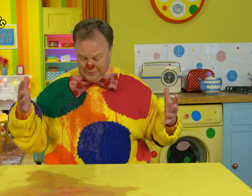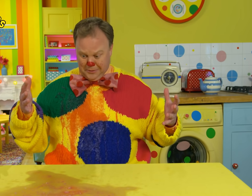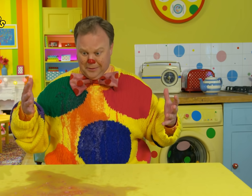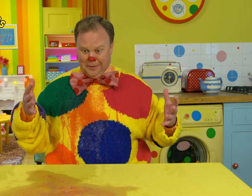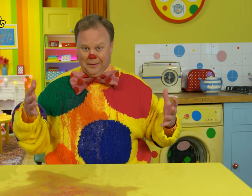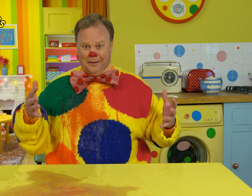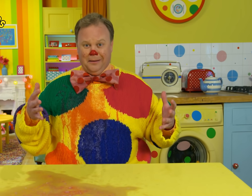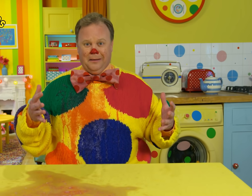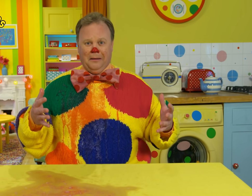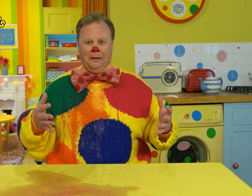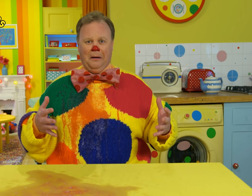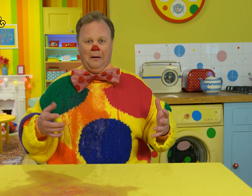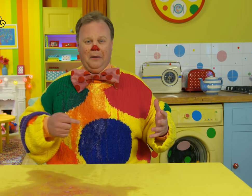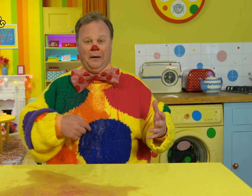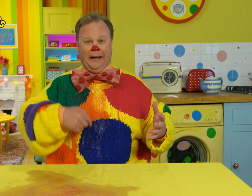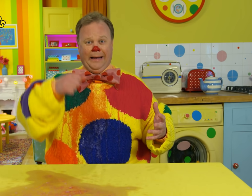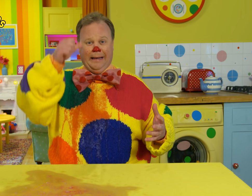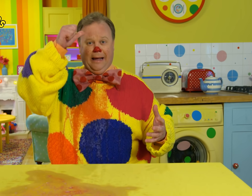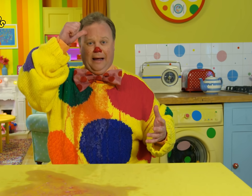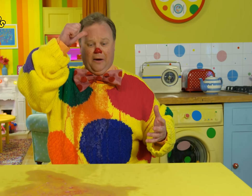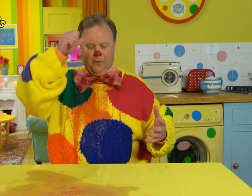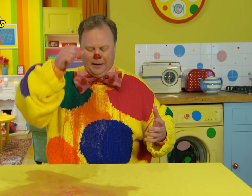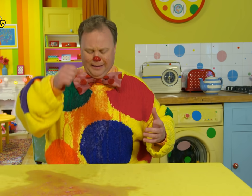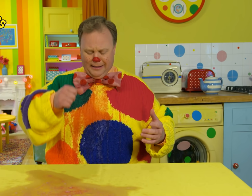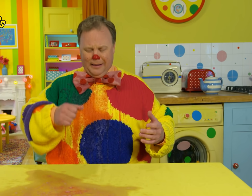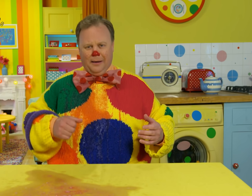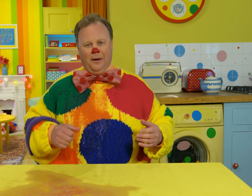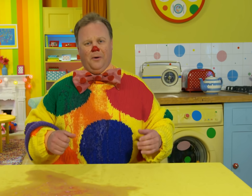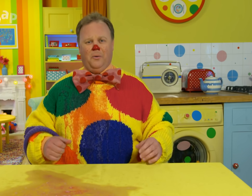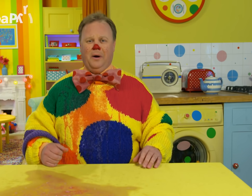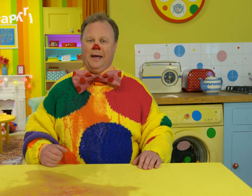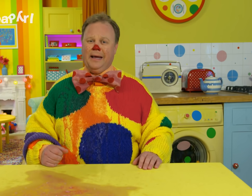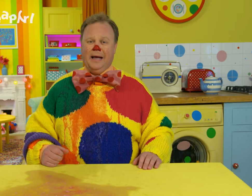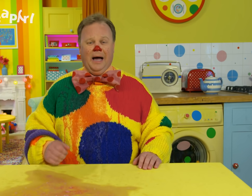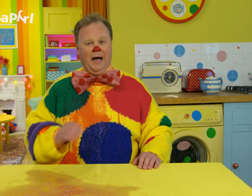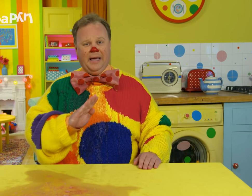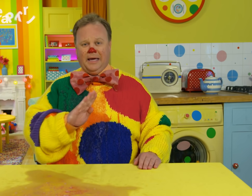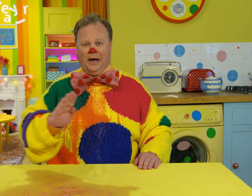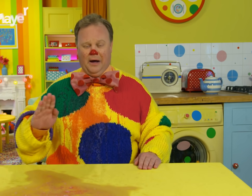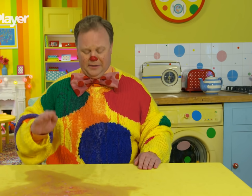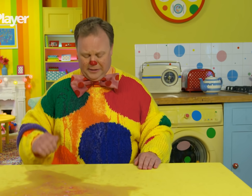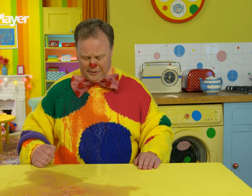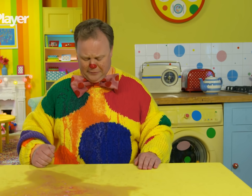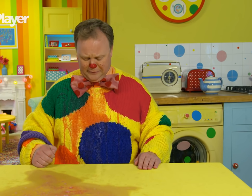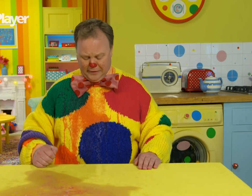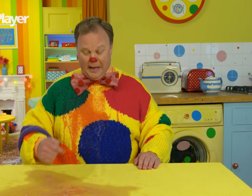spotty jumper. Oh, I know. Oh, I can't use